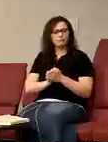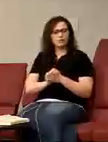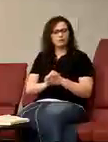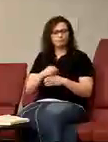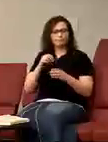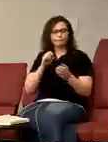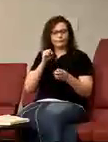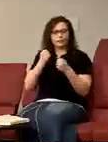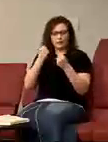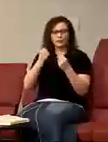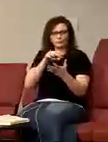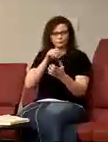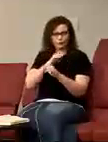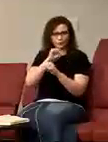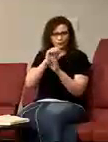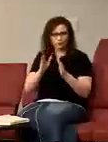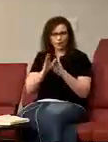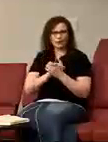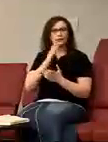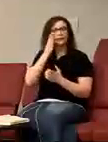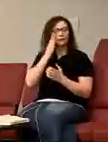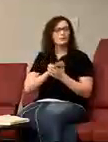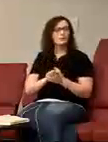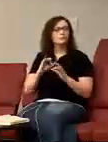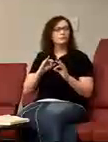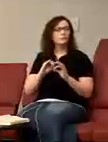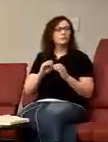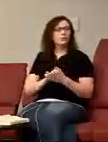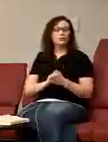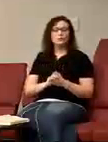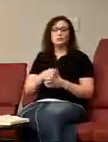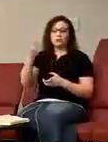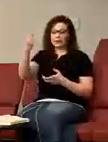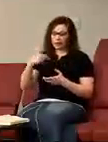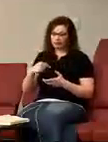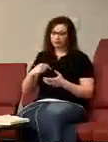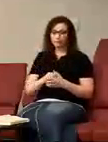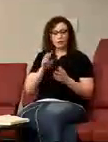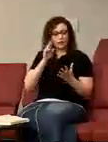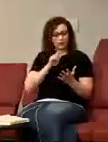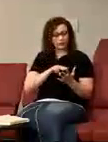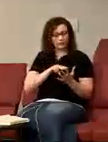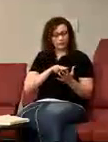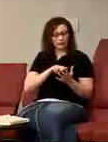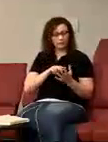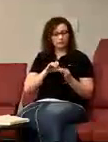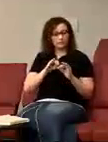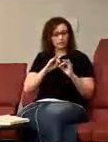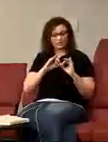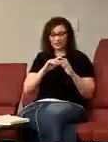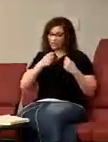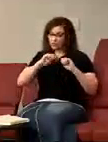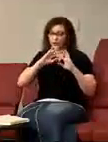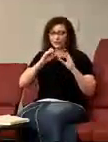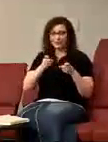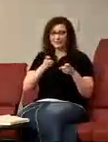He looked at it, went through it, found all kinds of stuff wrong with it. Couldn't make it work. And so he only charged me like $80 for parts,